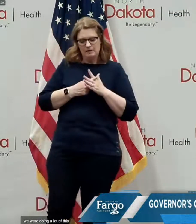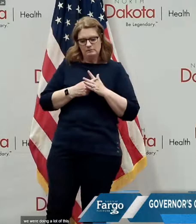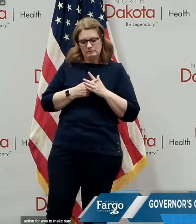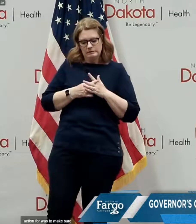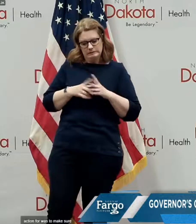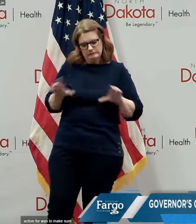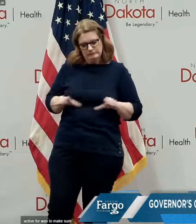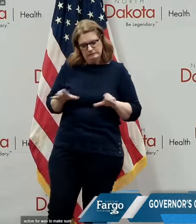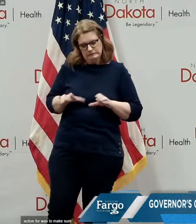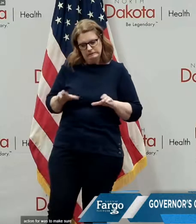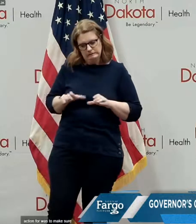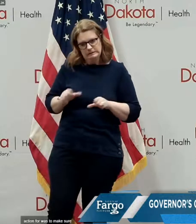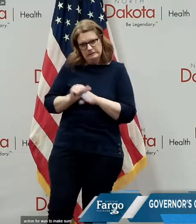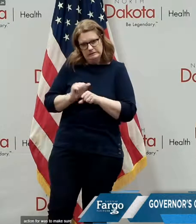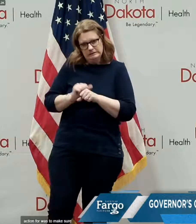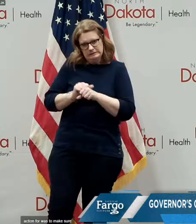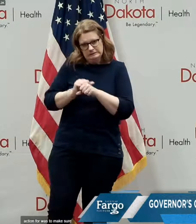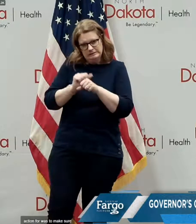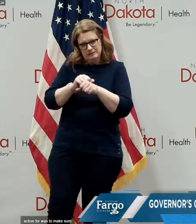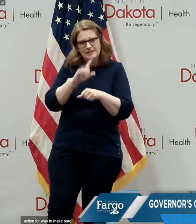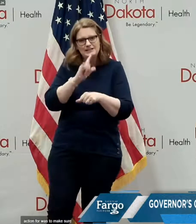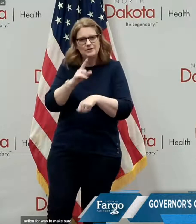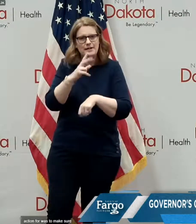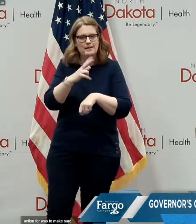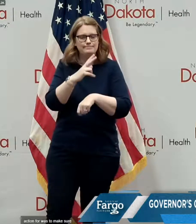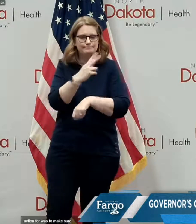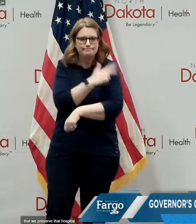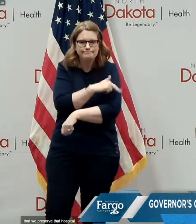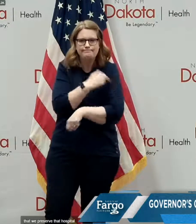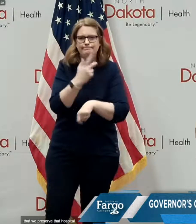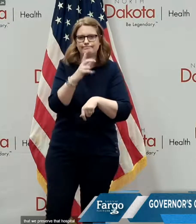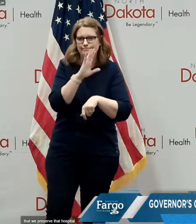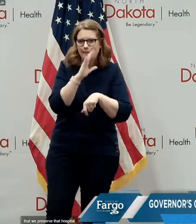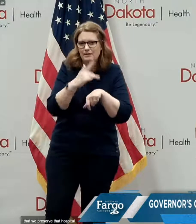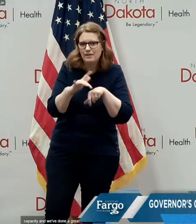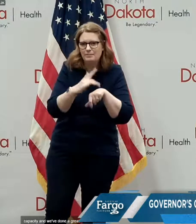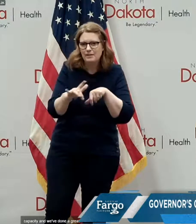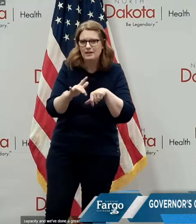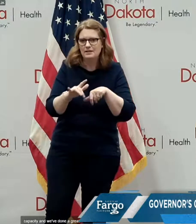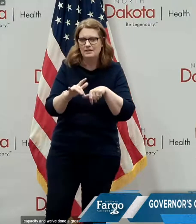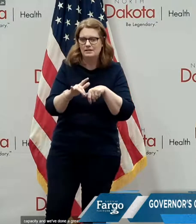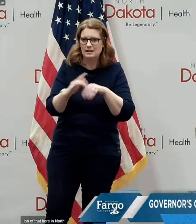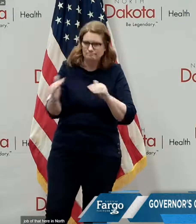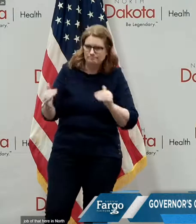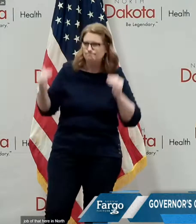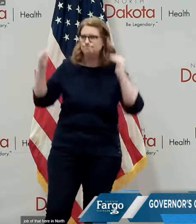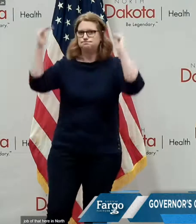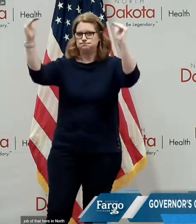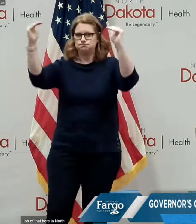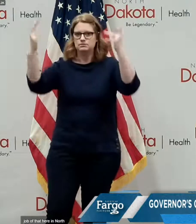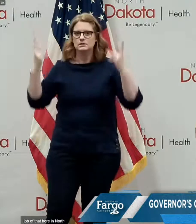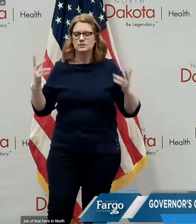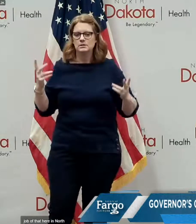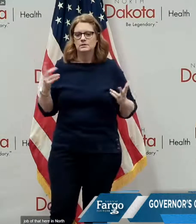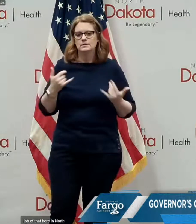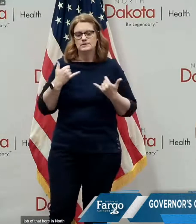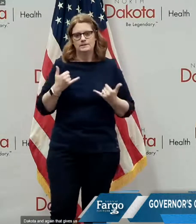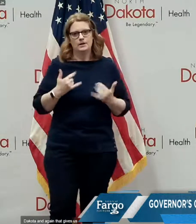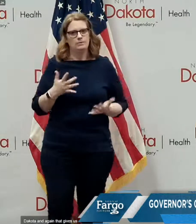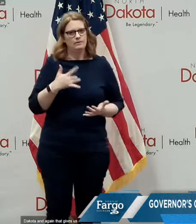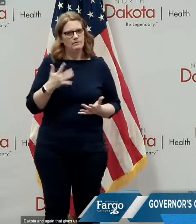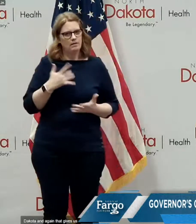preserved that hospital capacity, and we've done a great job of that here in North Dakota, and again, that gives us confidence to